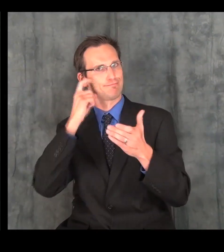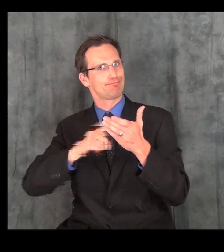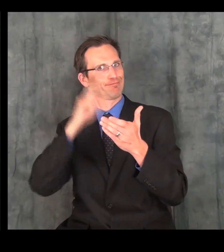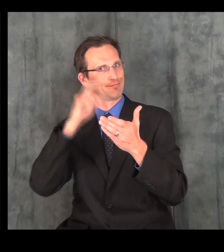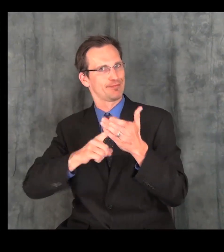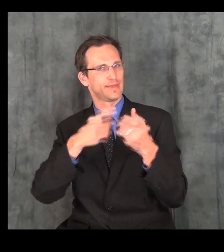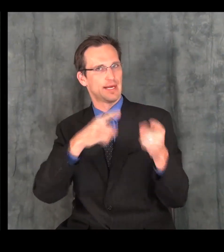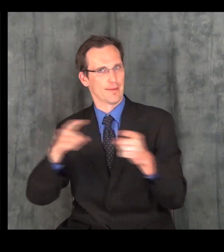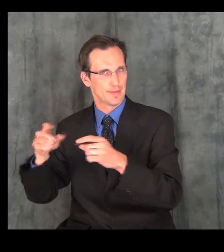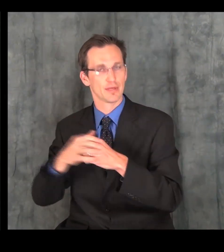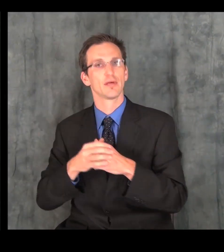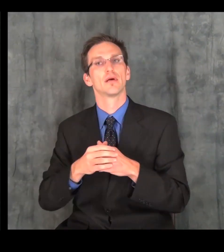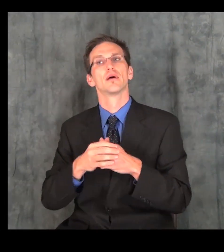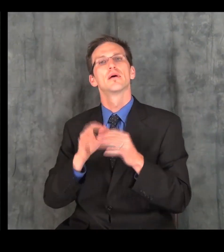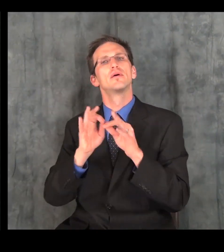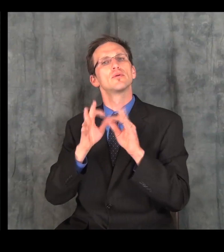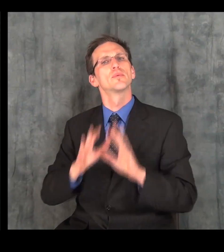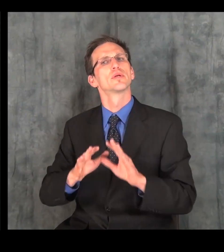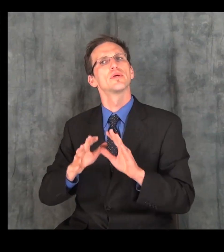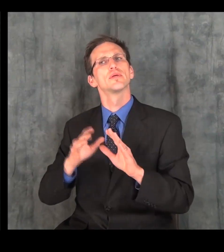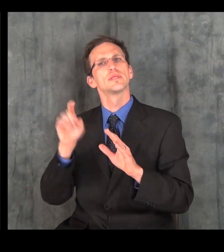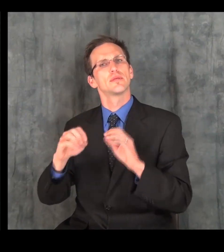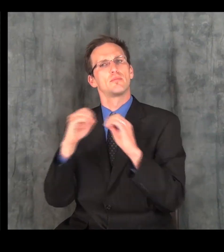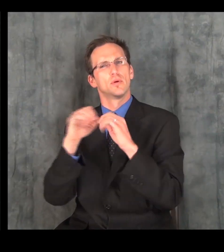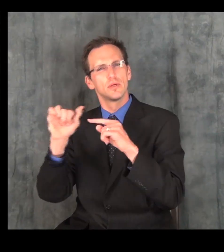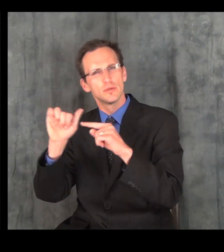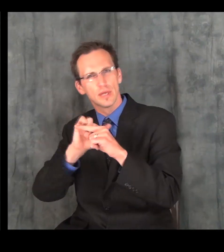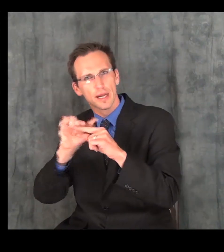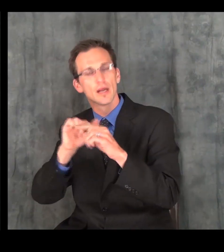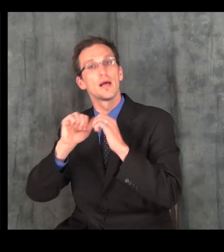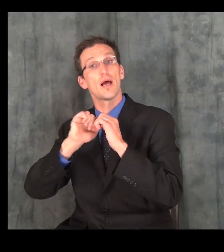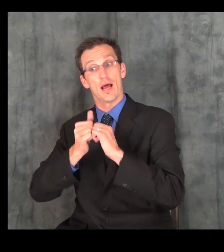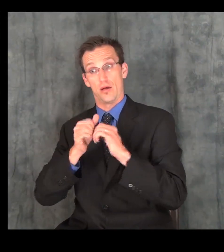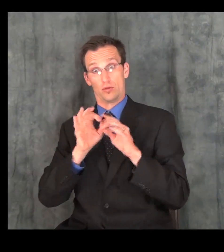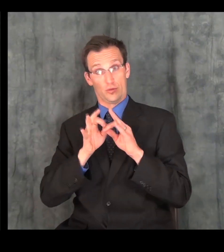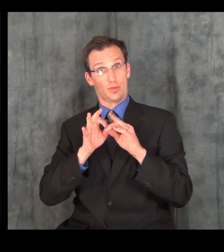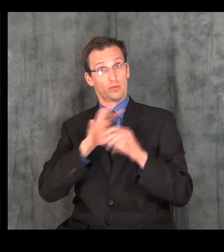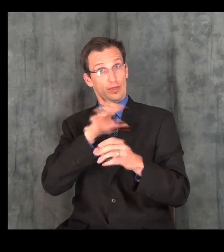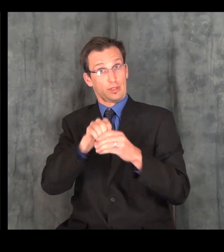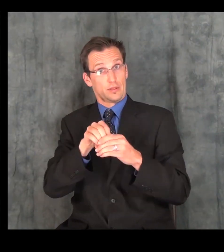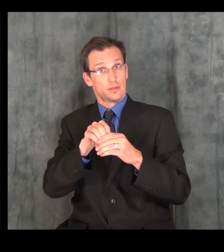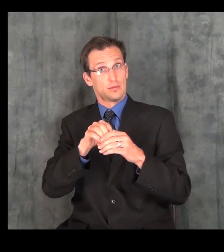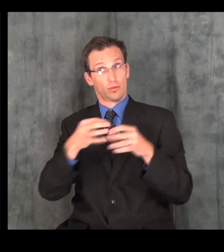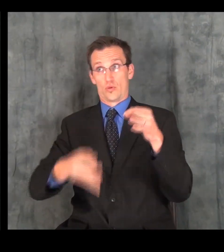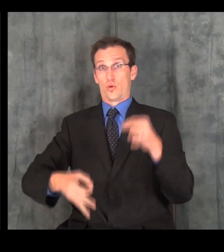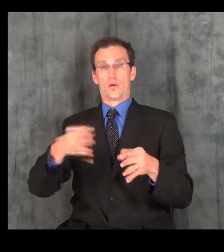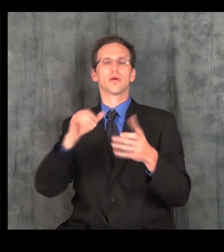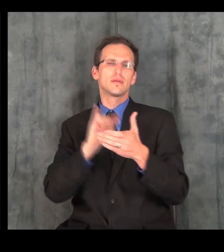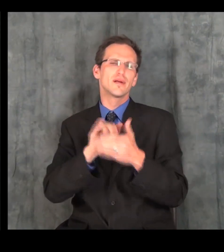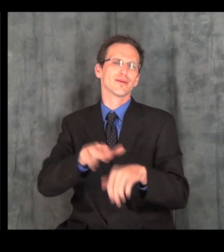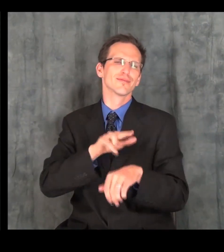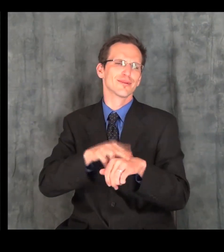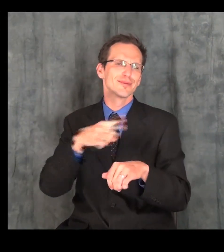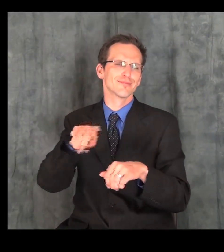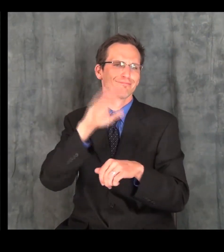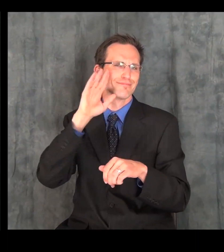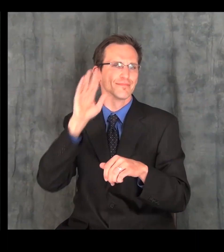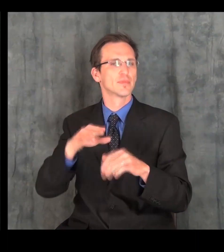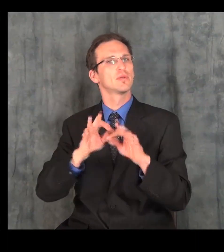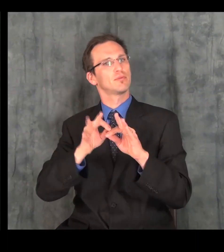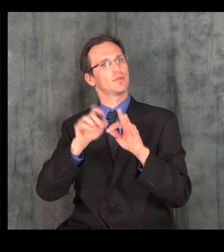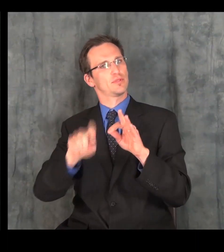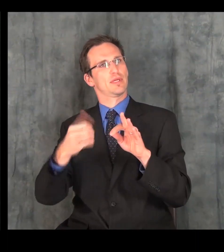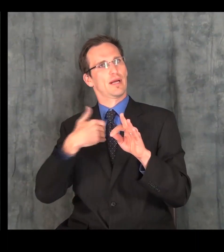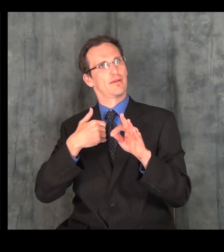interpreters would need to have specific training on how to interpret, not only in court, which we know is a general recommendation is that interpreters should have some kind of